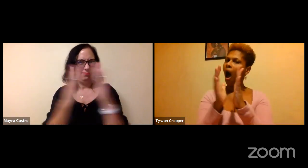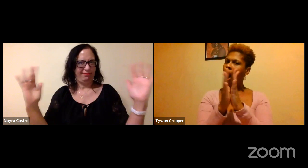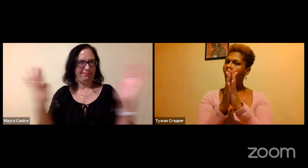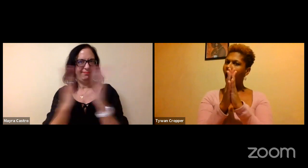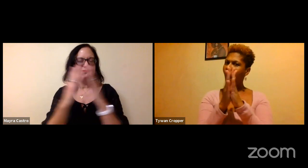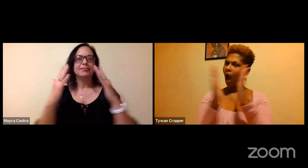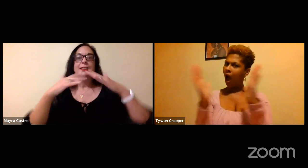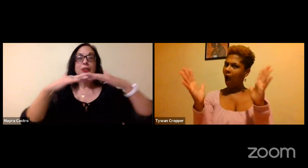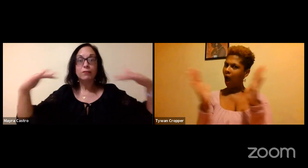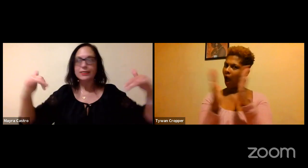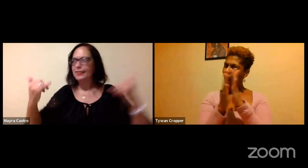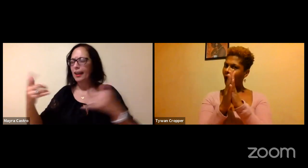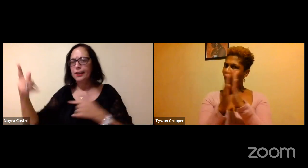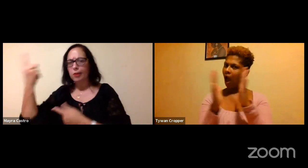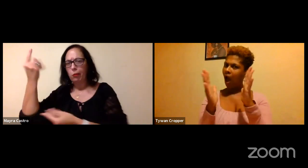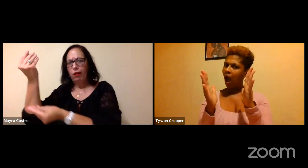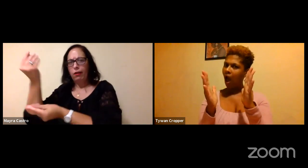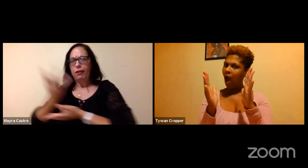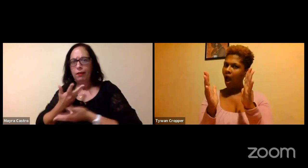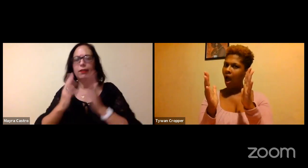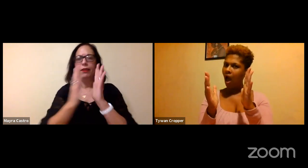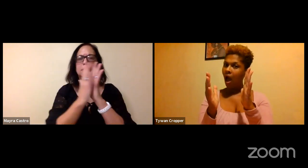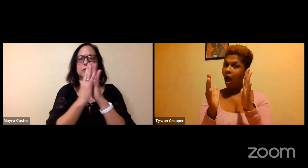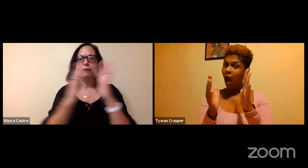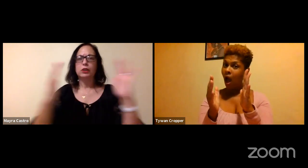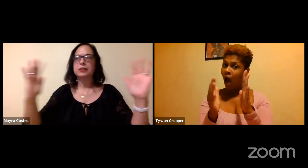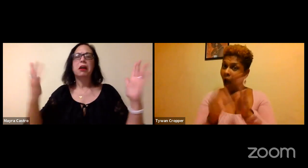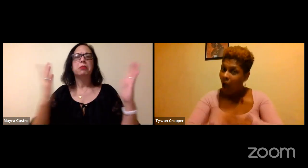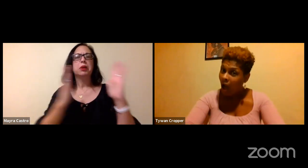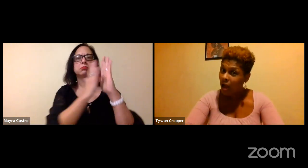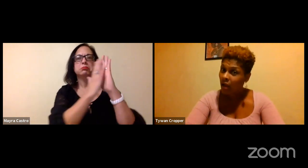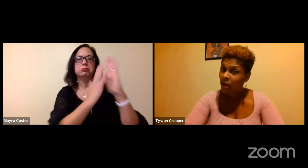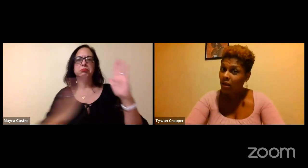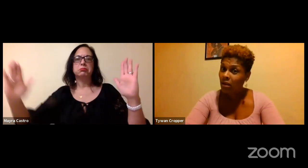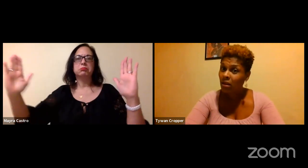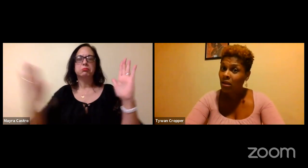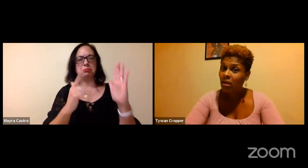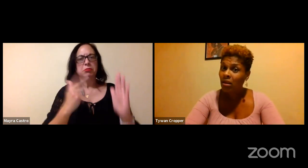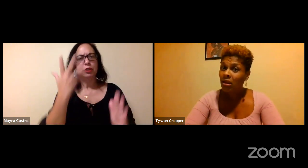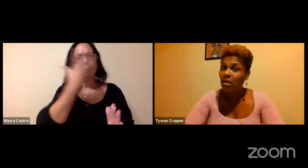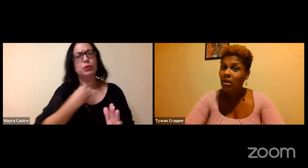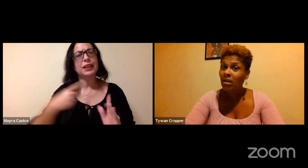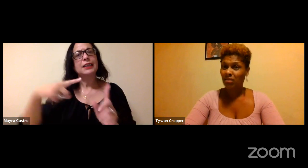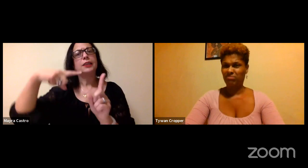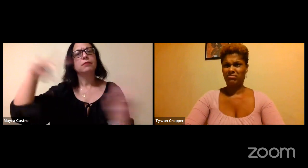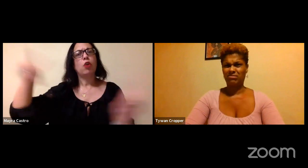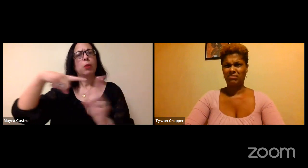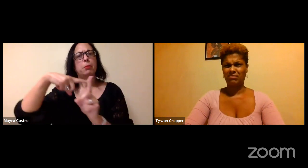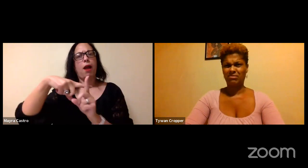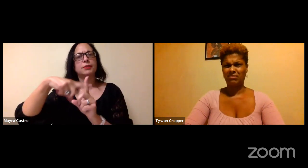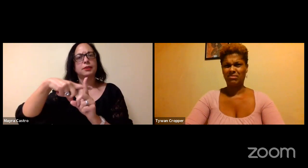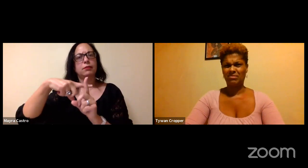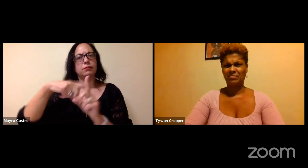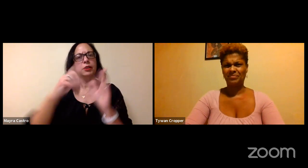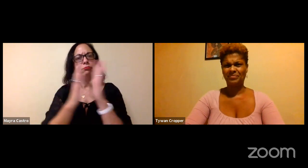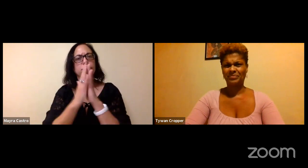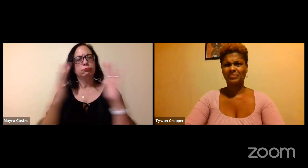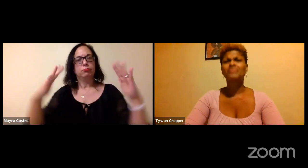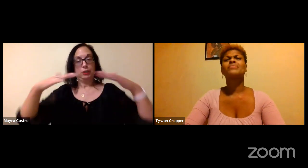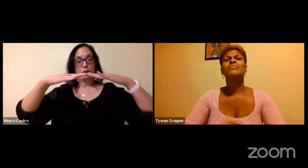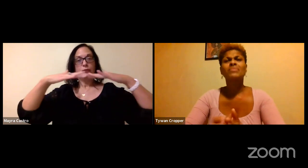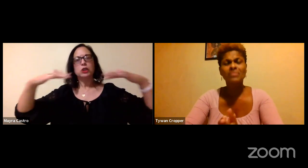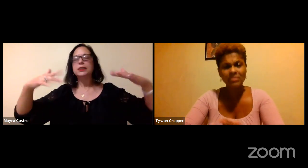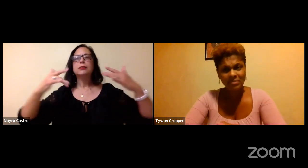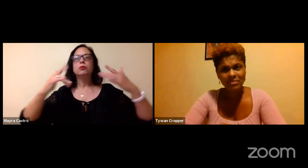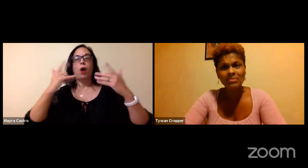and I've seen this sign used for it. Just learned it, meaning like the spectrum, the